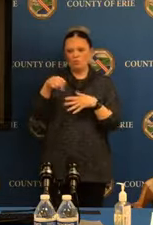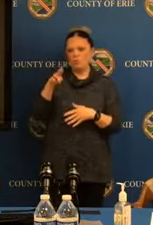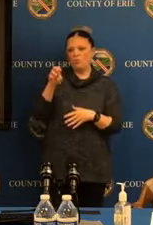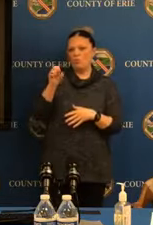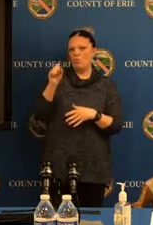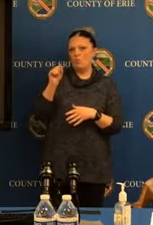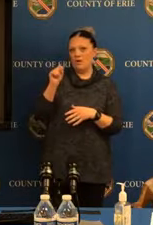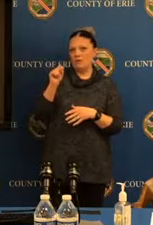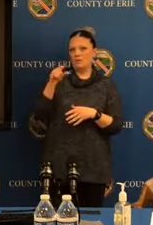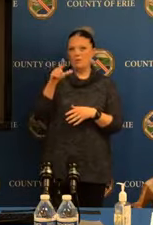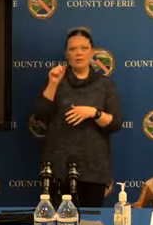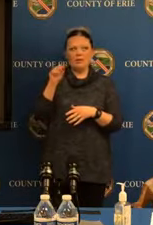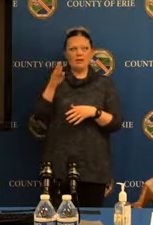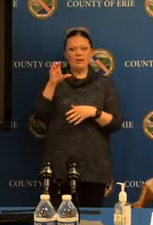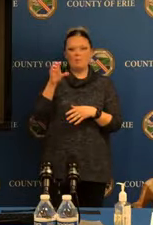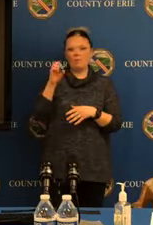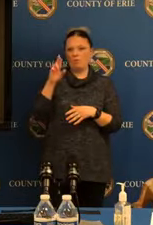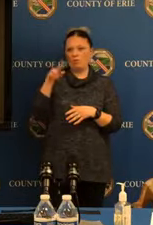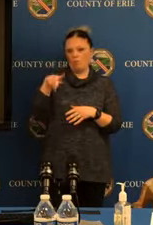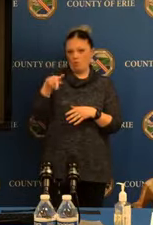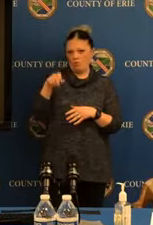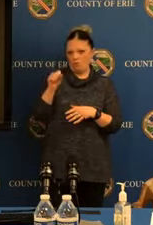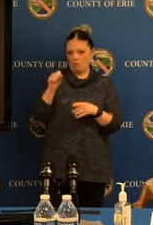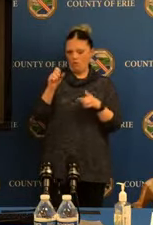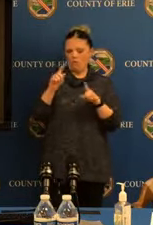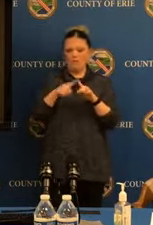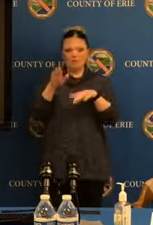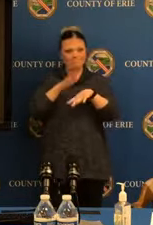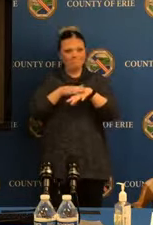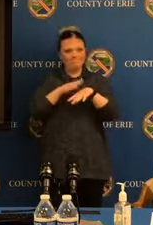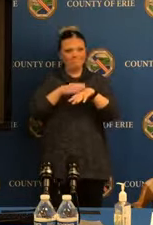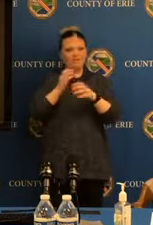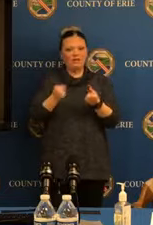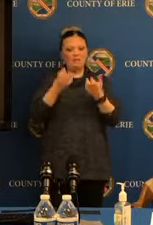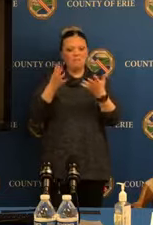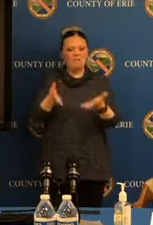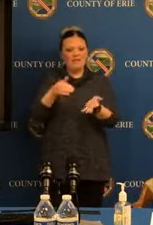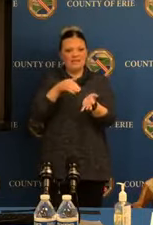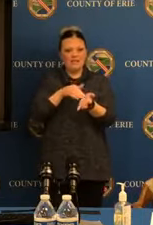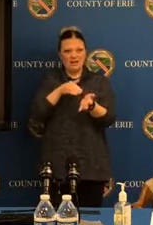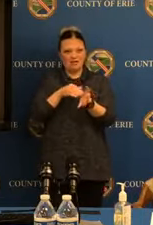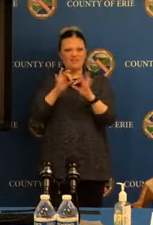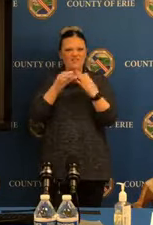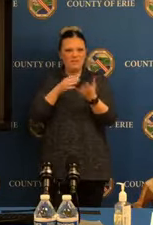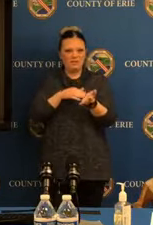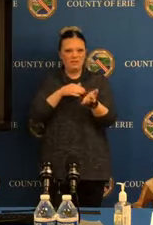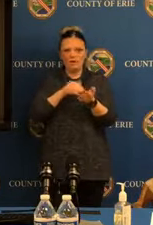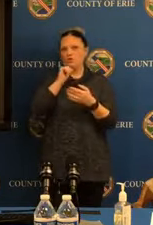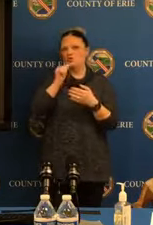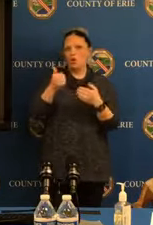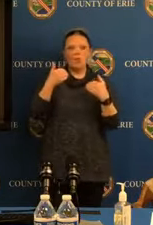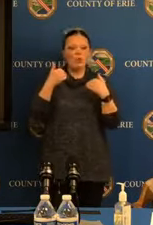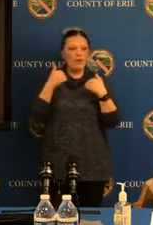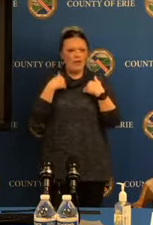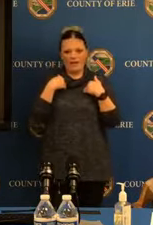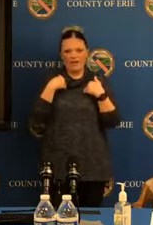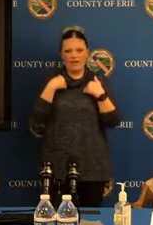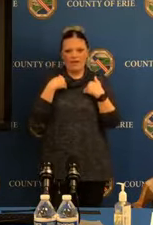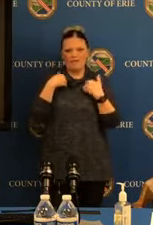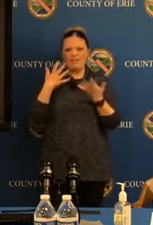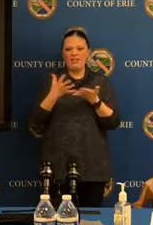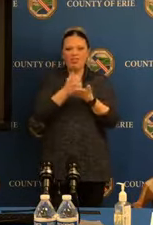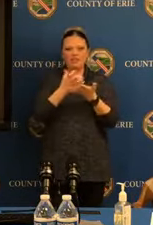Quest or LabCorp. However, I just want to caution that many primary care providers do not have the viral specimen